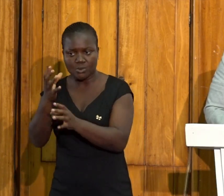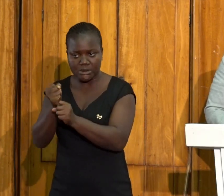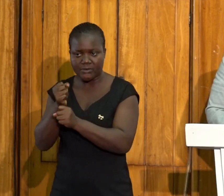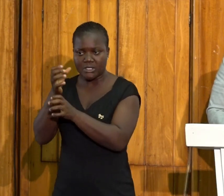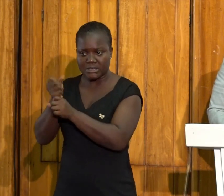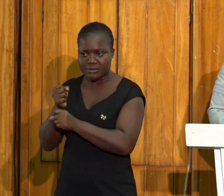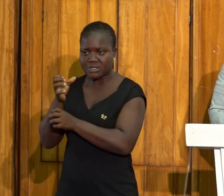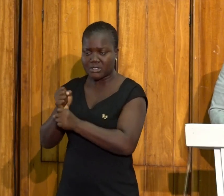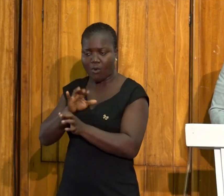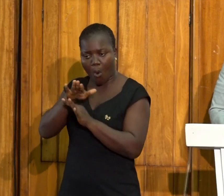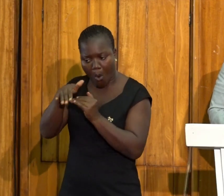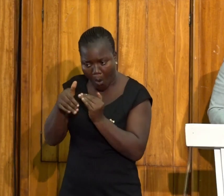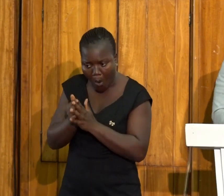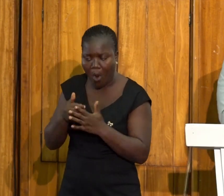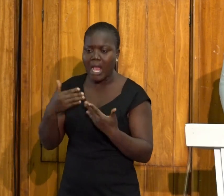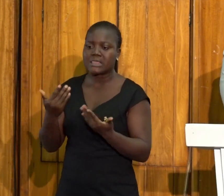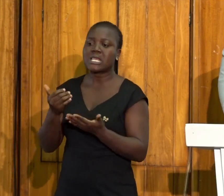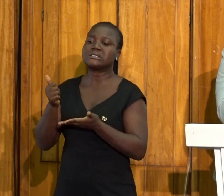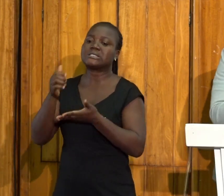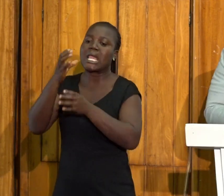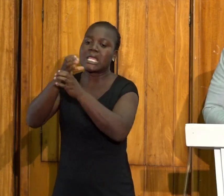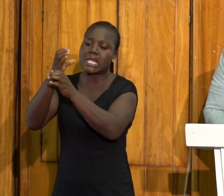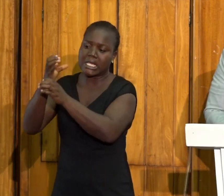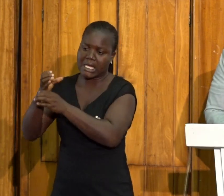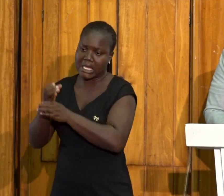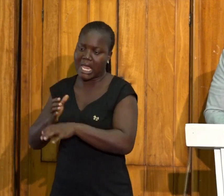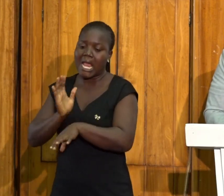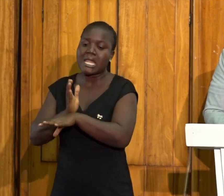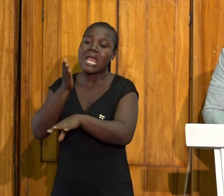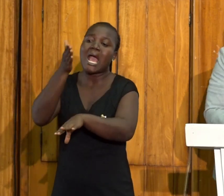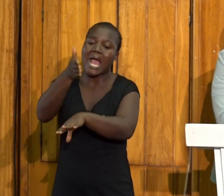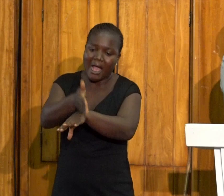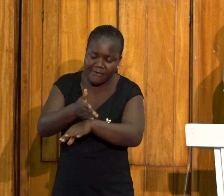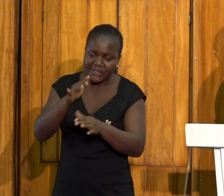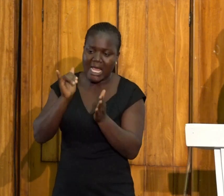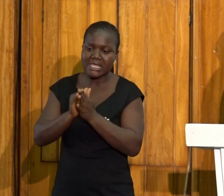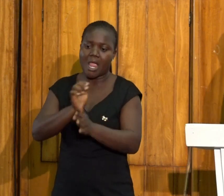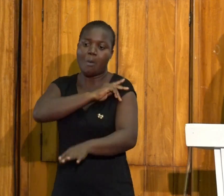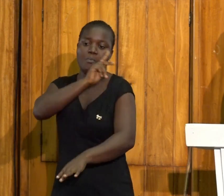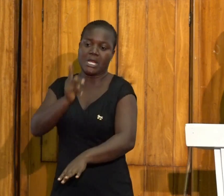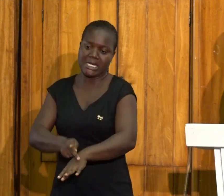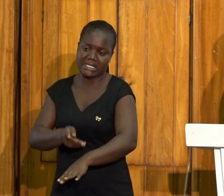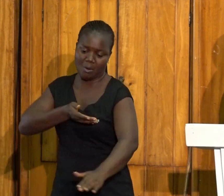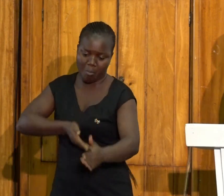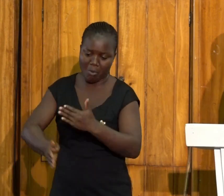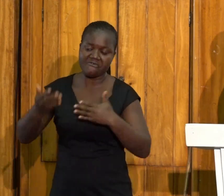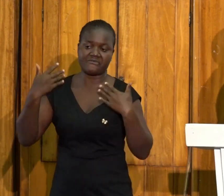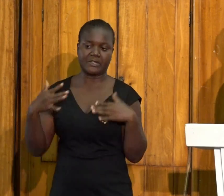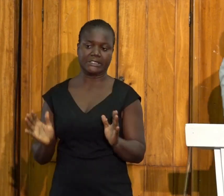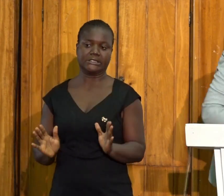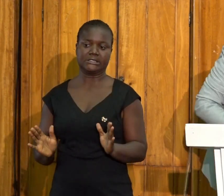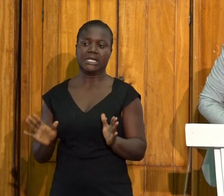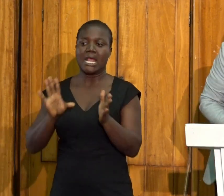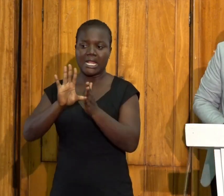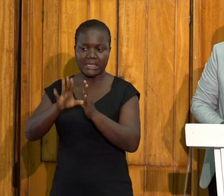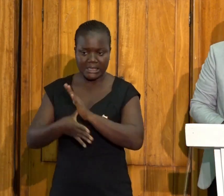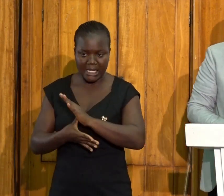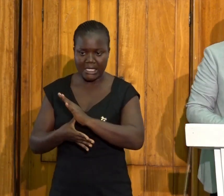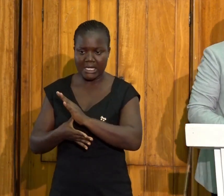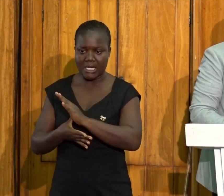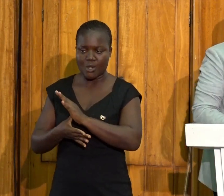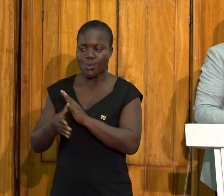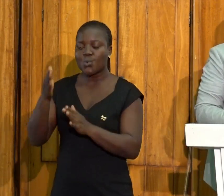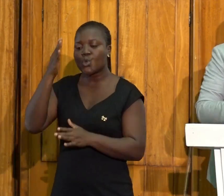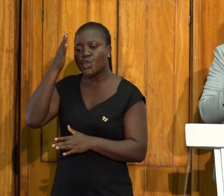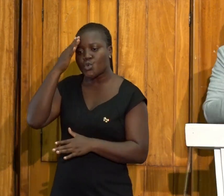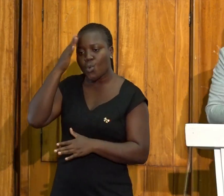their services and all that. And then after the pregnant outcome is known, they fill out the rows